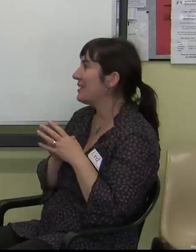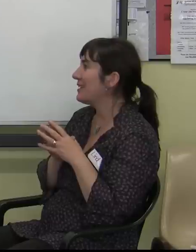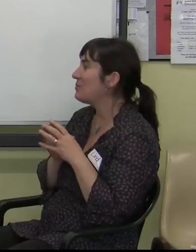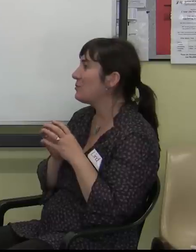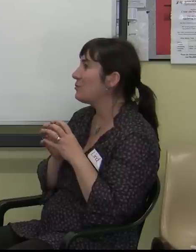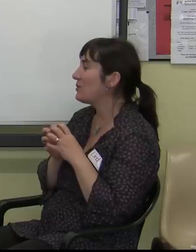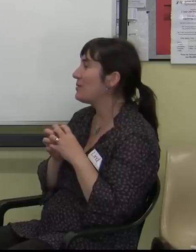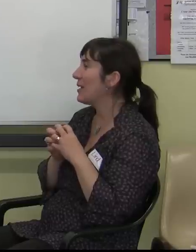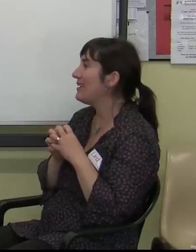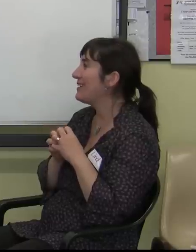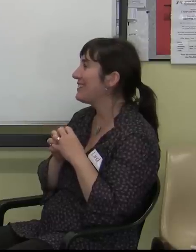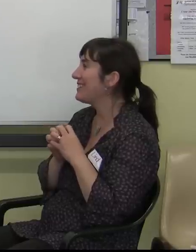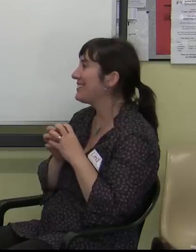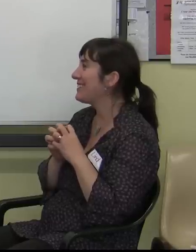you've got? Property bank. Okay.